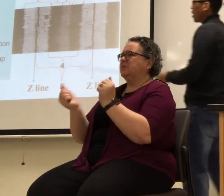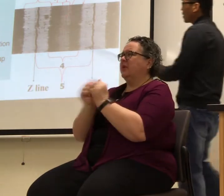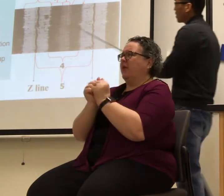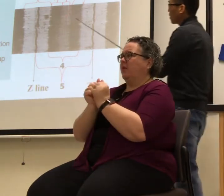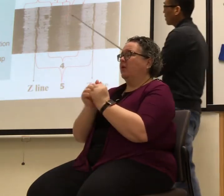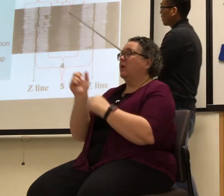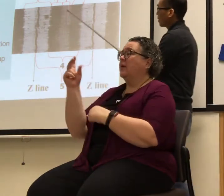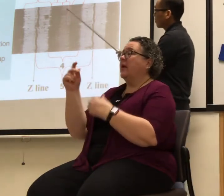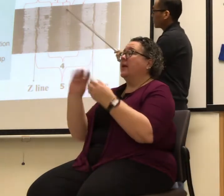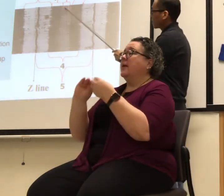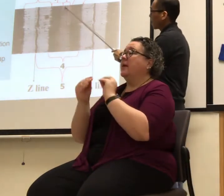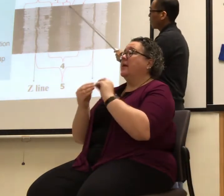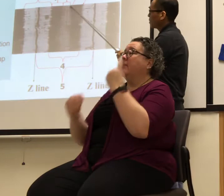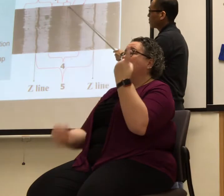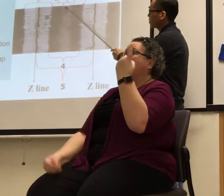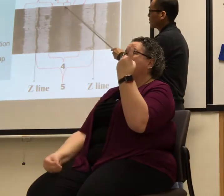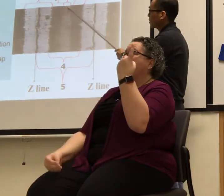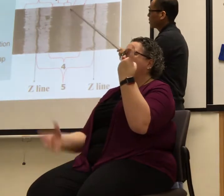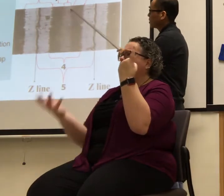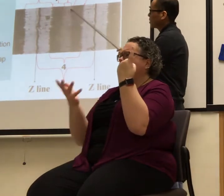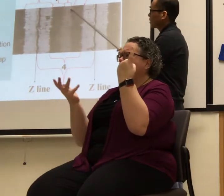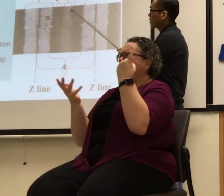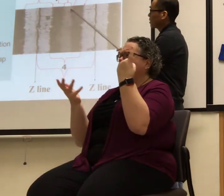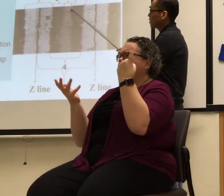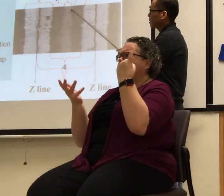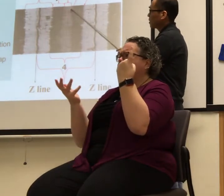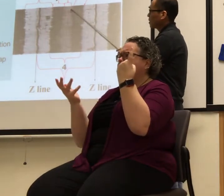Number 1. Which think that was?